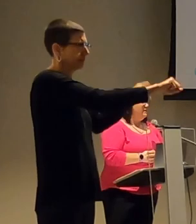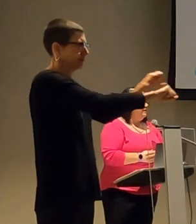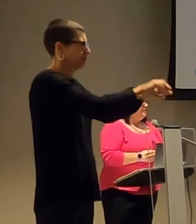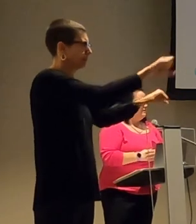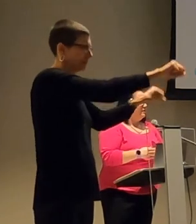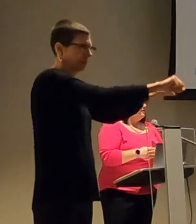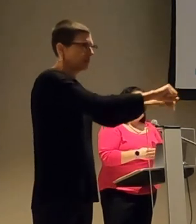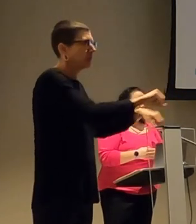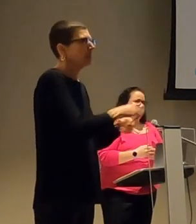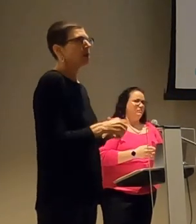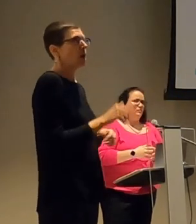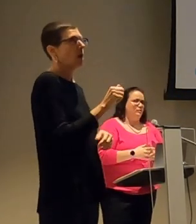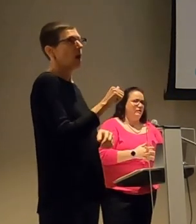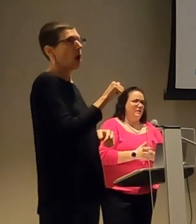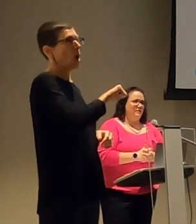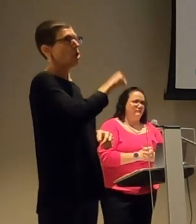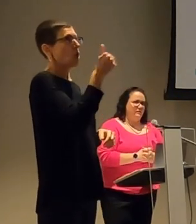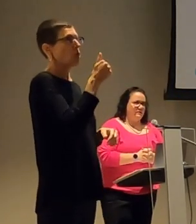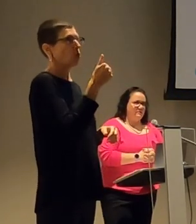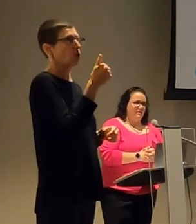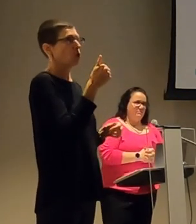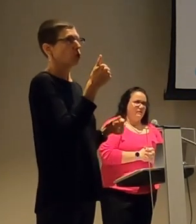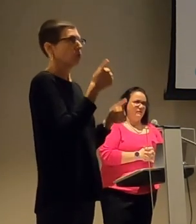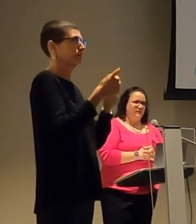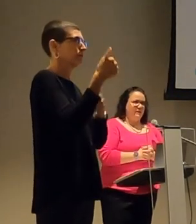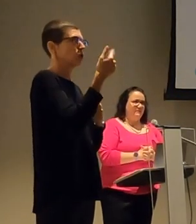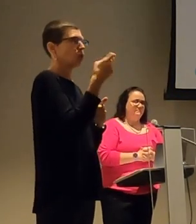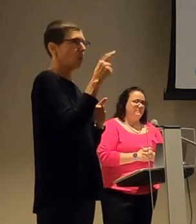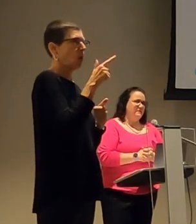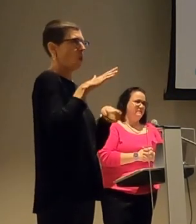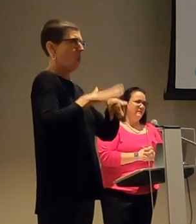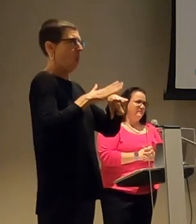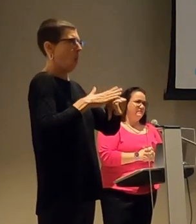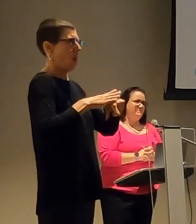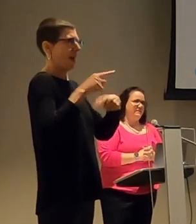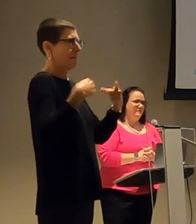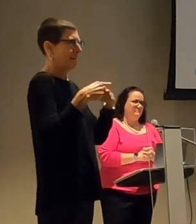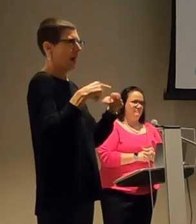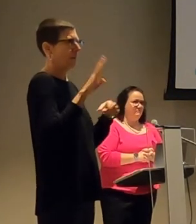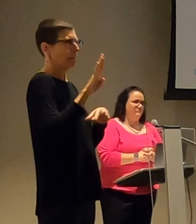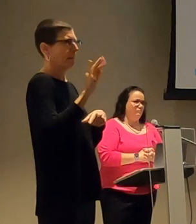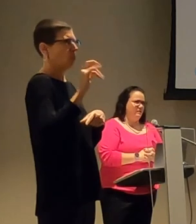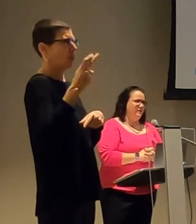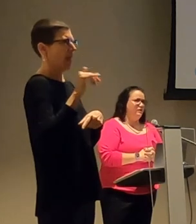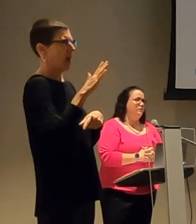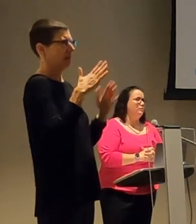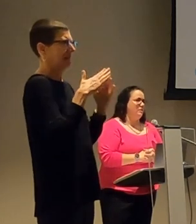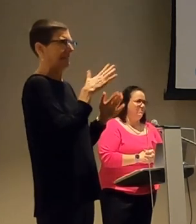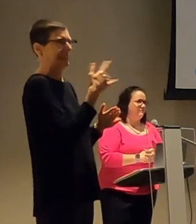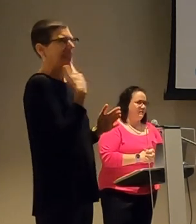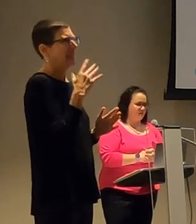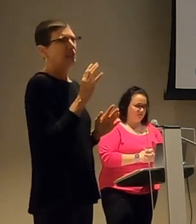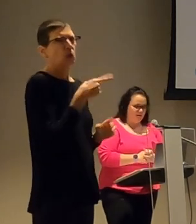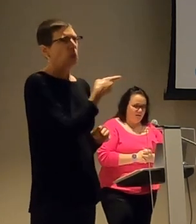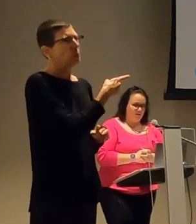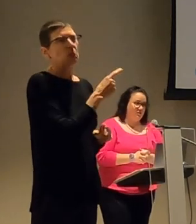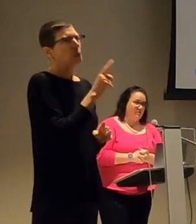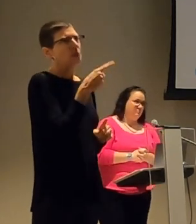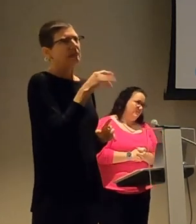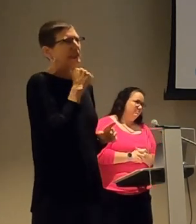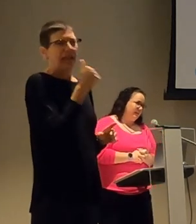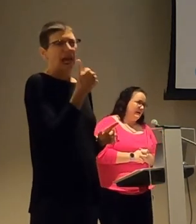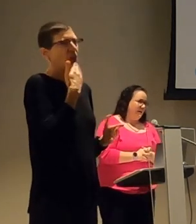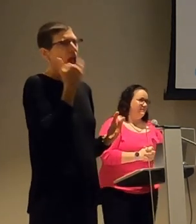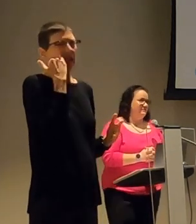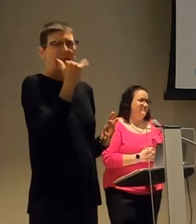cities, another general warned Holofernes about Bethulia. He said that nothing good will come of this. You